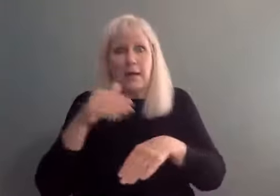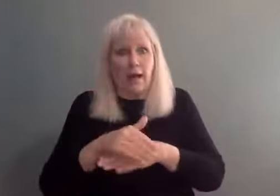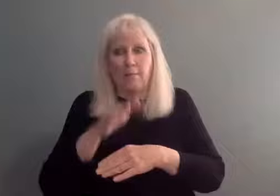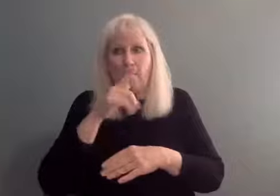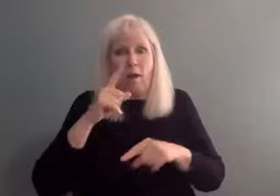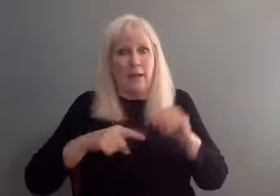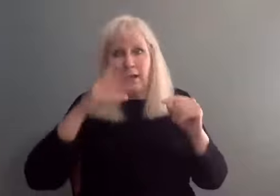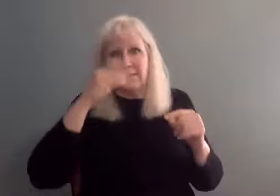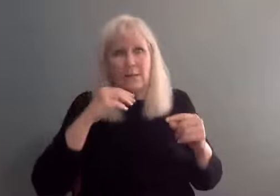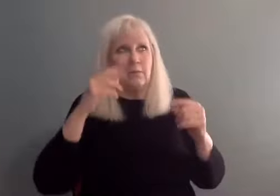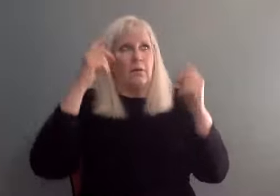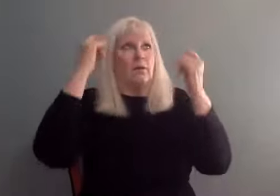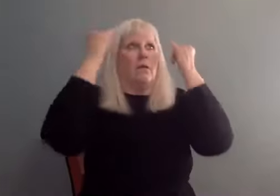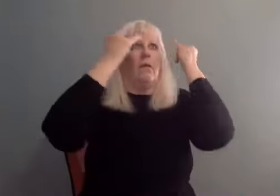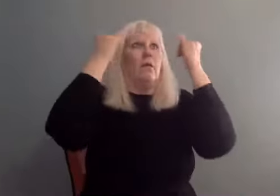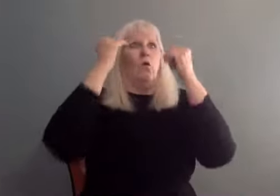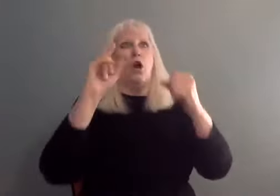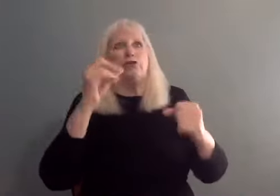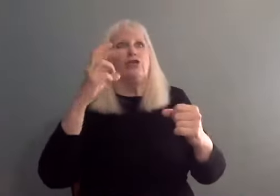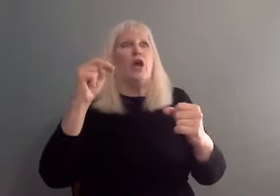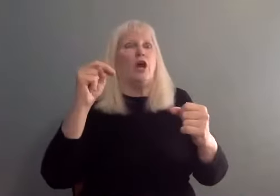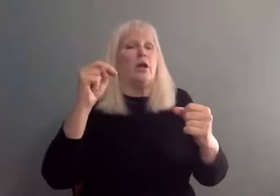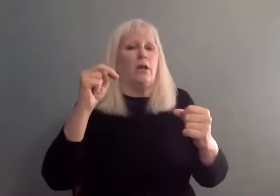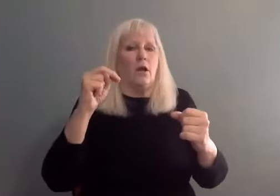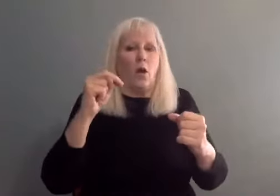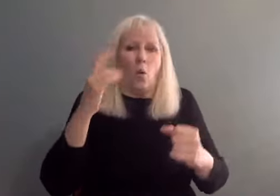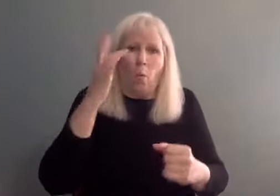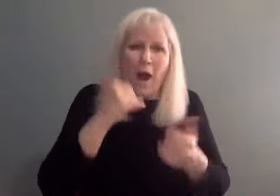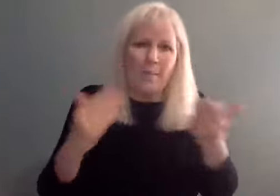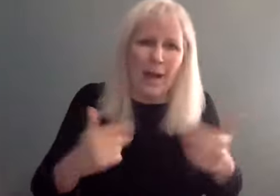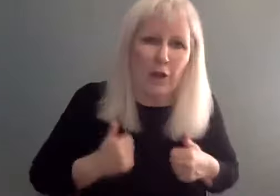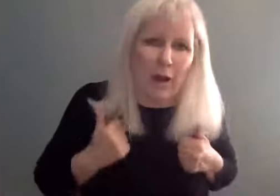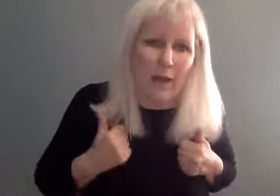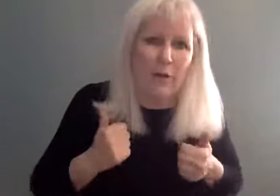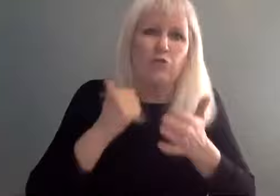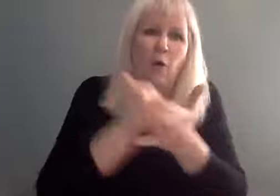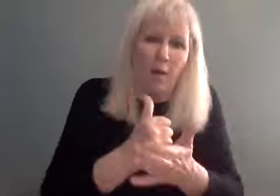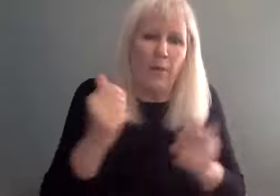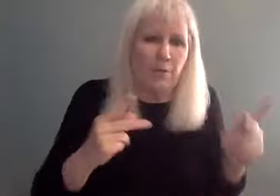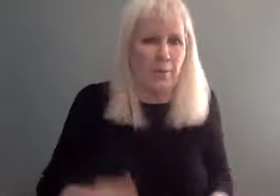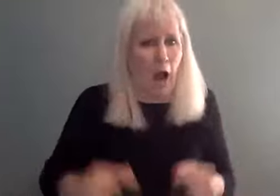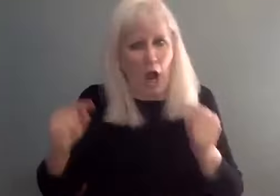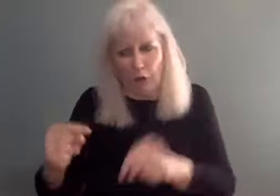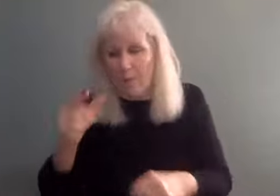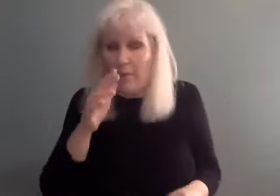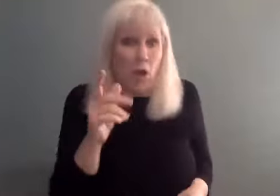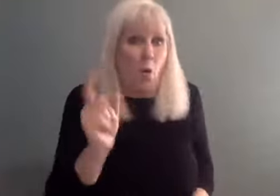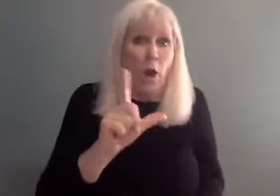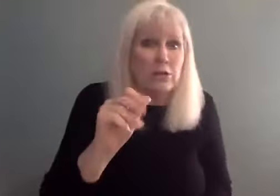world anymore. It is to help people find love, whatever it is, wherever the love is. I'm going to help you try to find it,